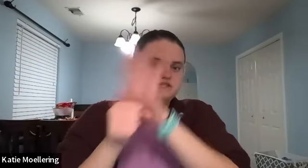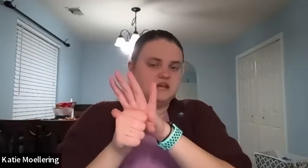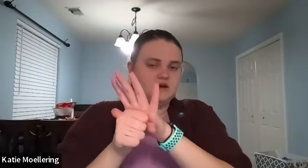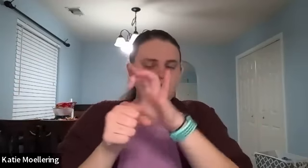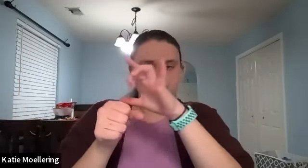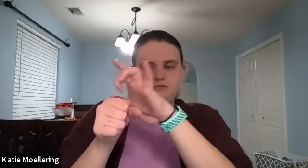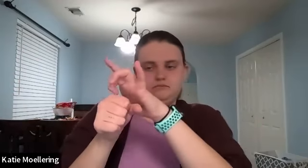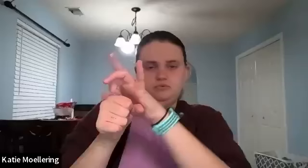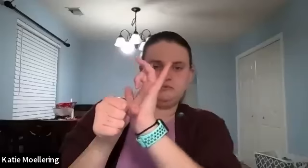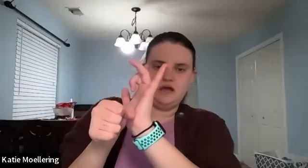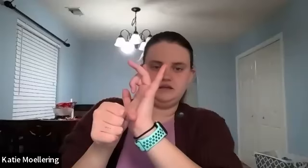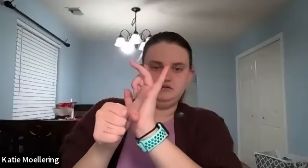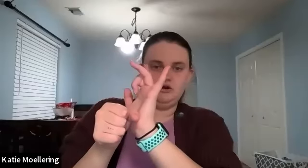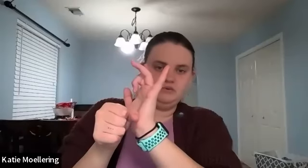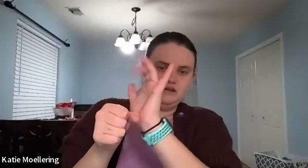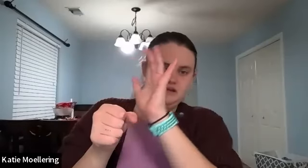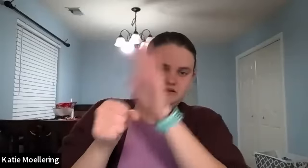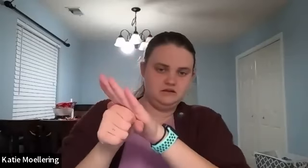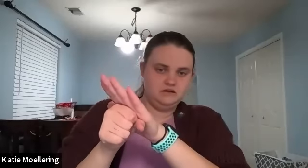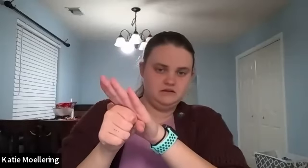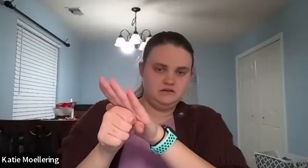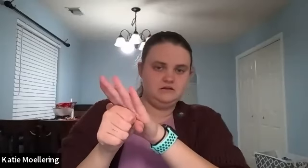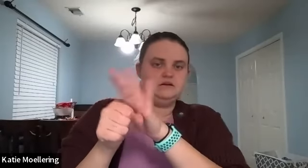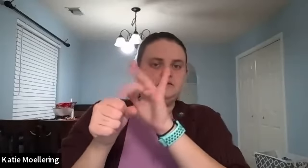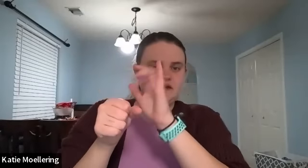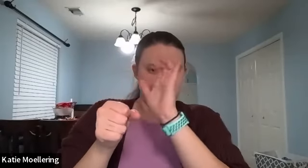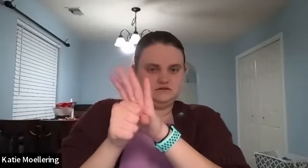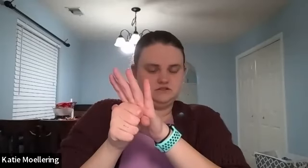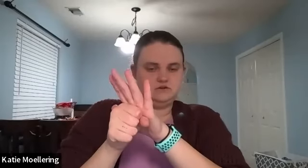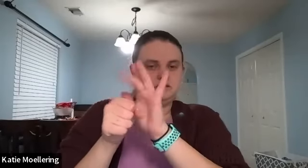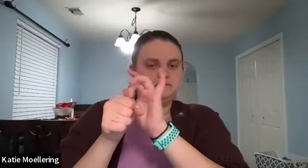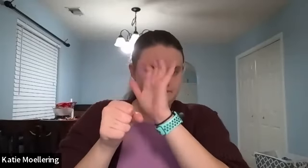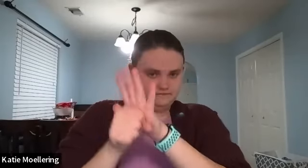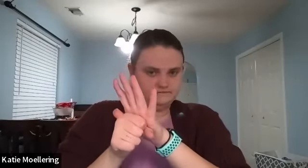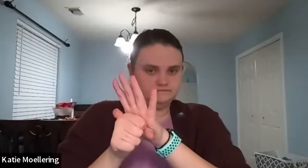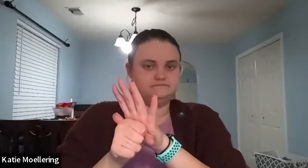like how when you pull back and you open it, that soda.